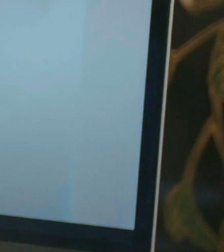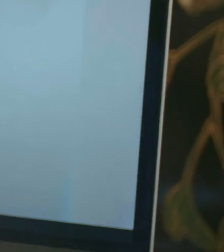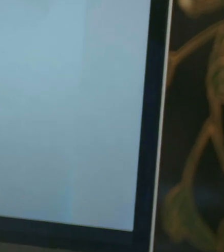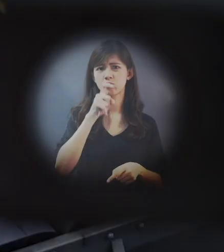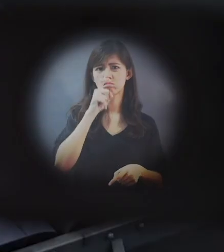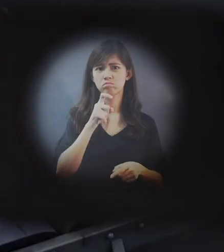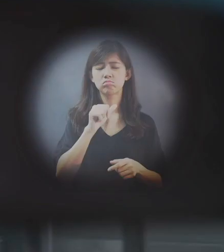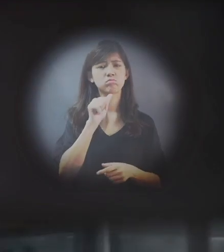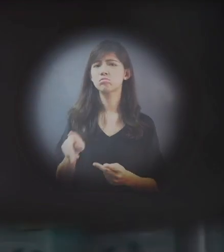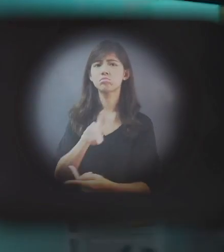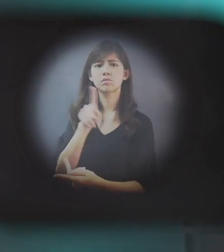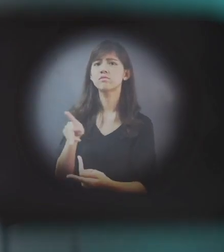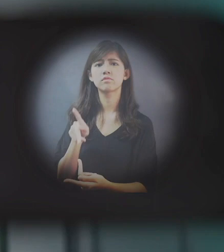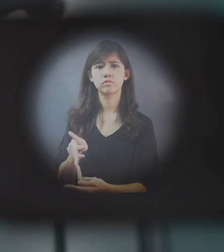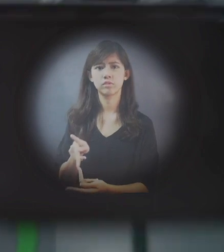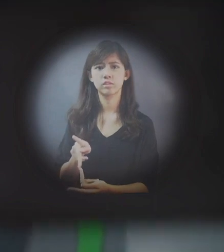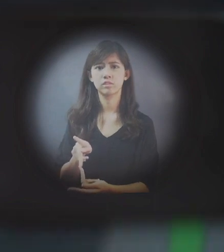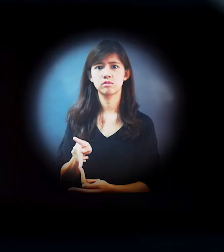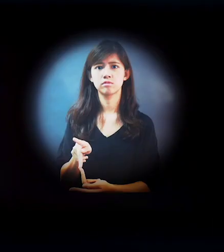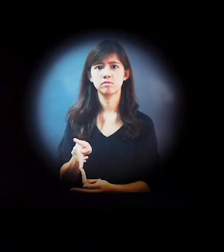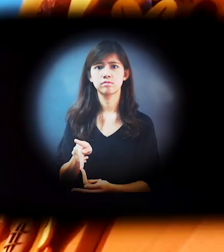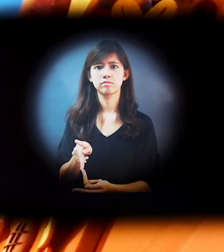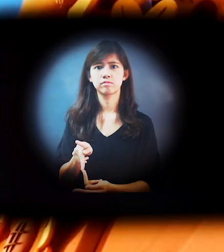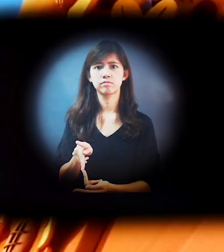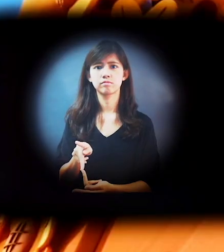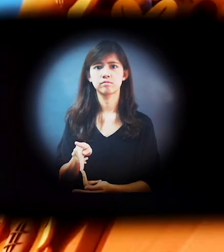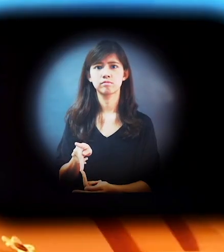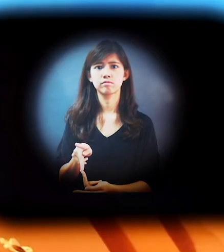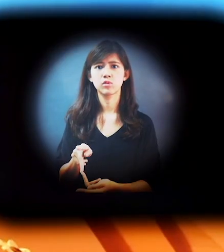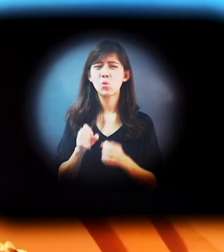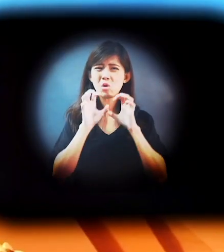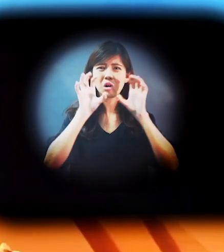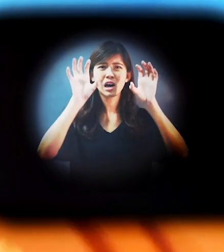in the corner of the eye, and you can still see through it so that you can see the movie.